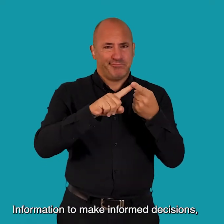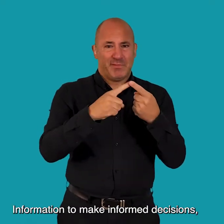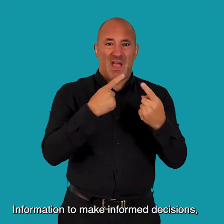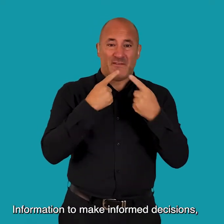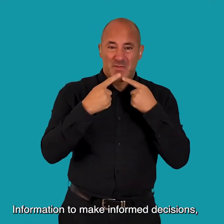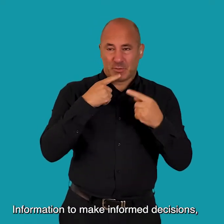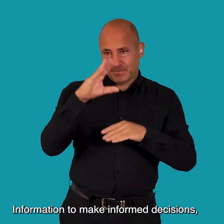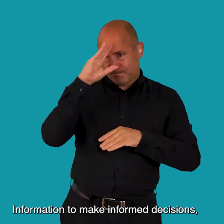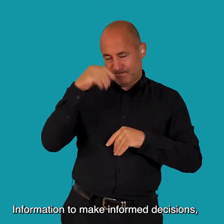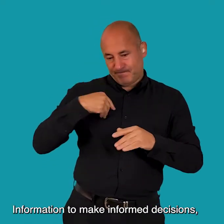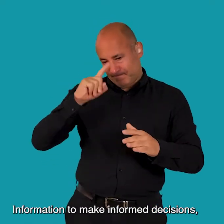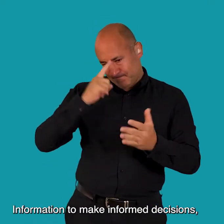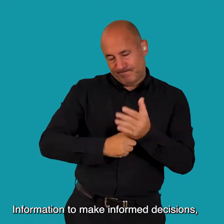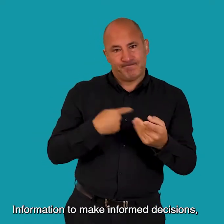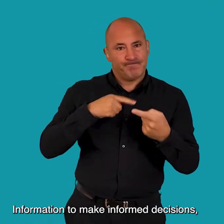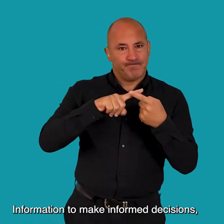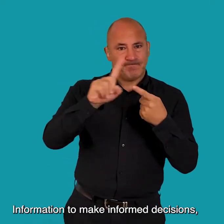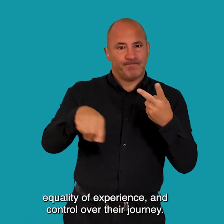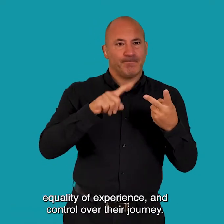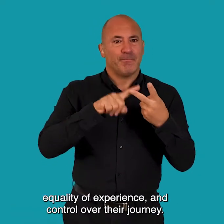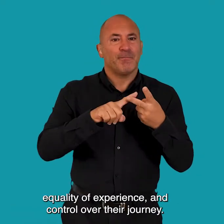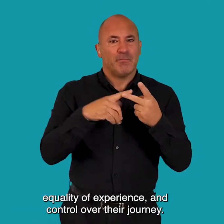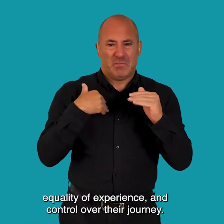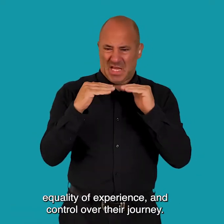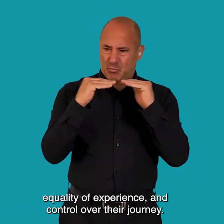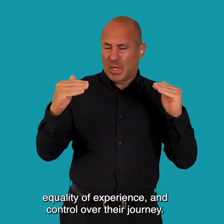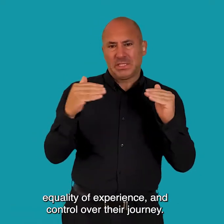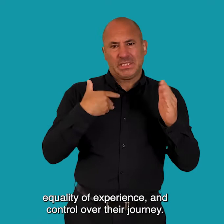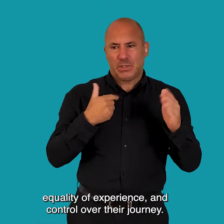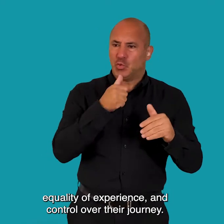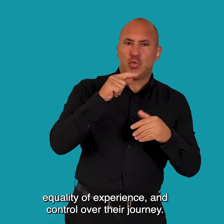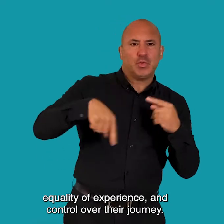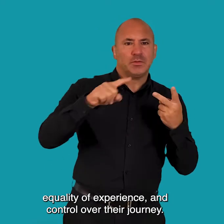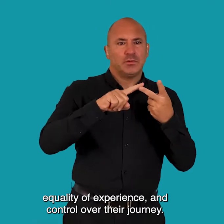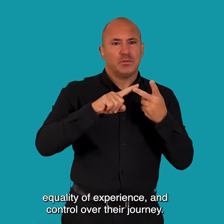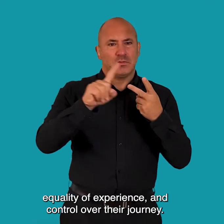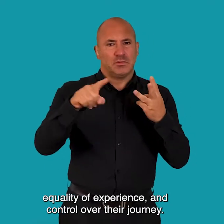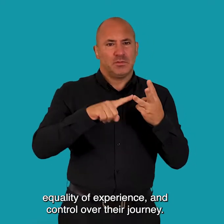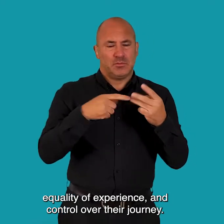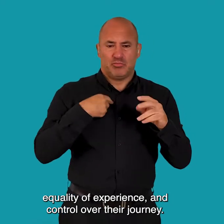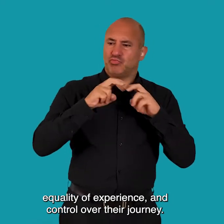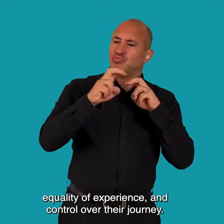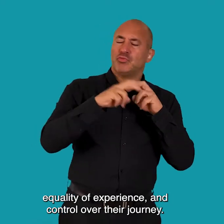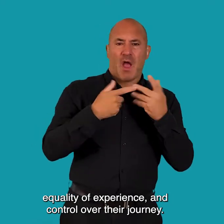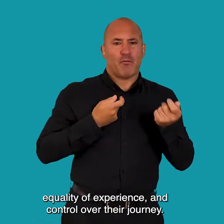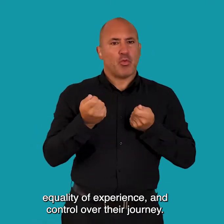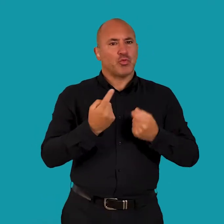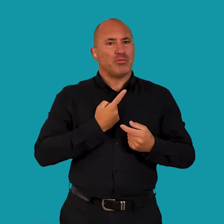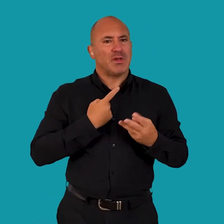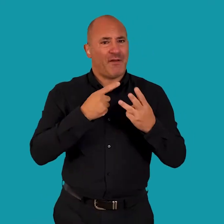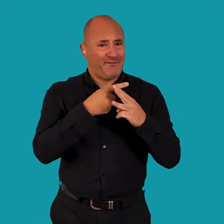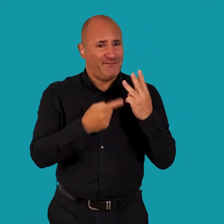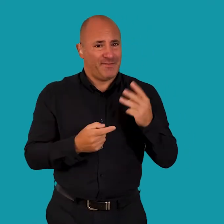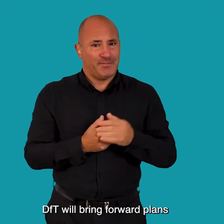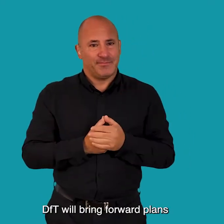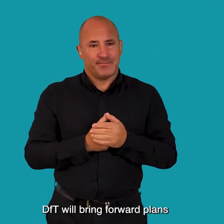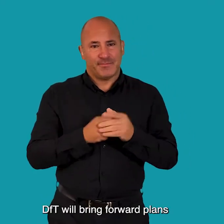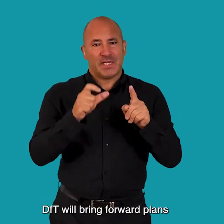to make informed decisions, a quality of experience, and control over their journey. DfT will